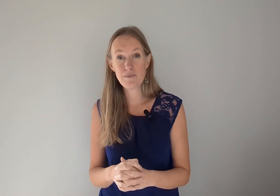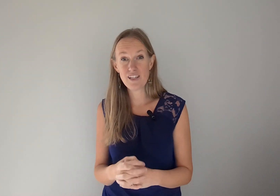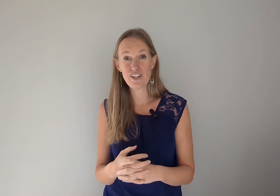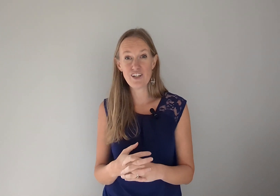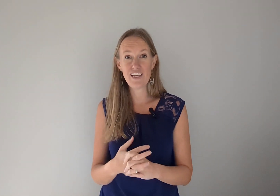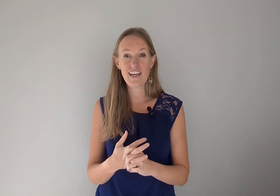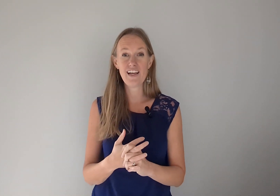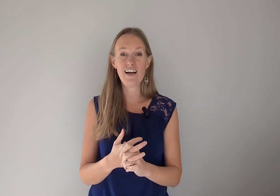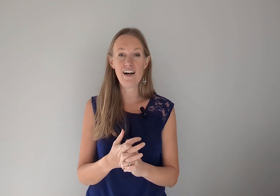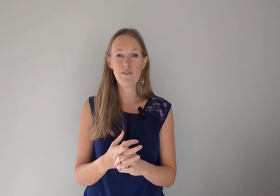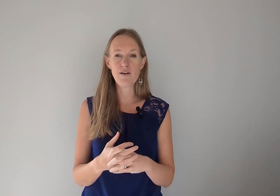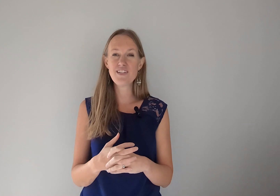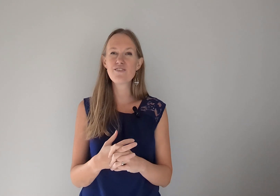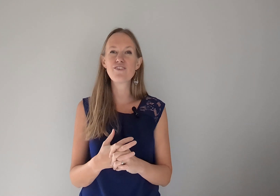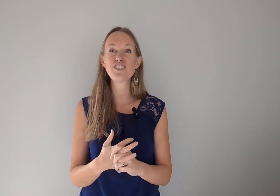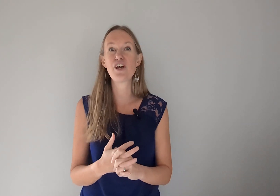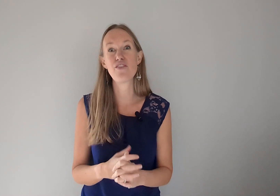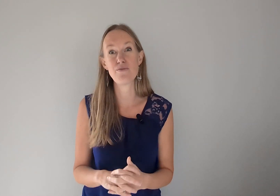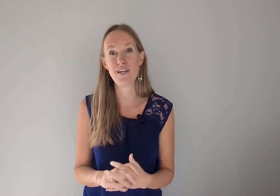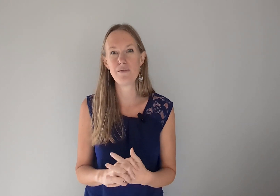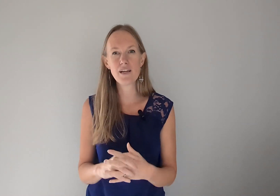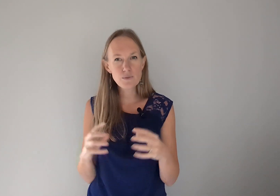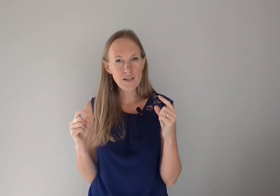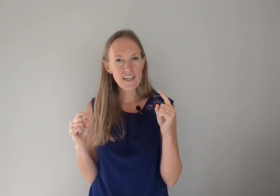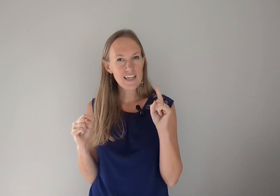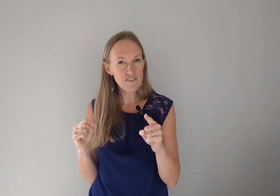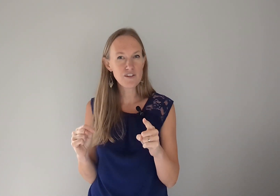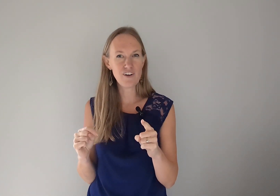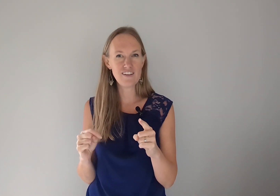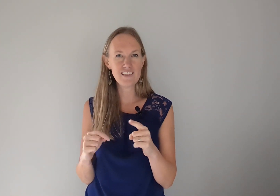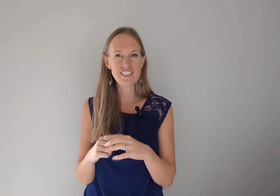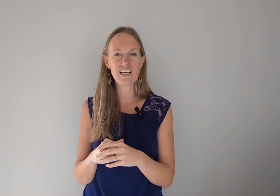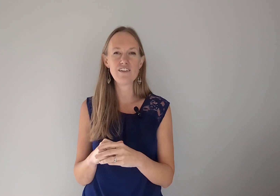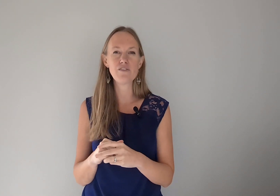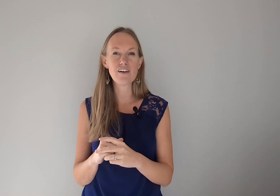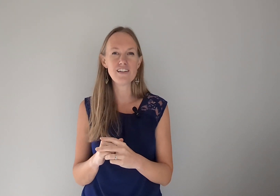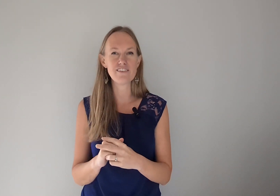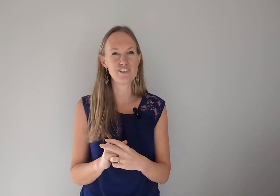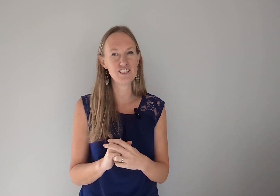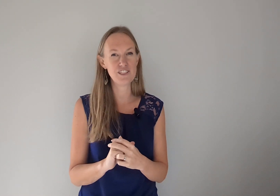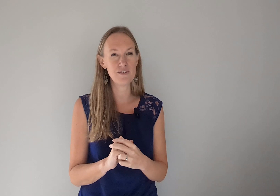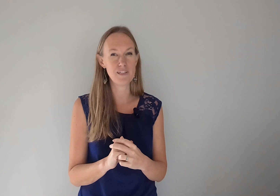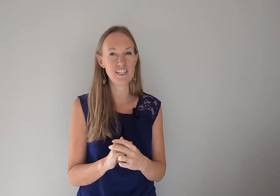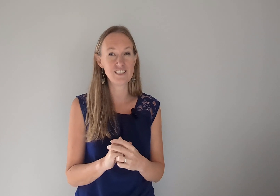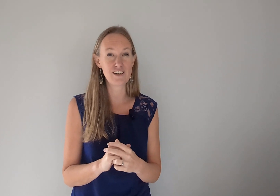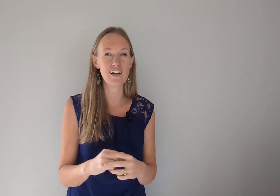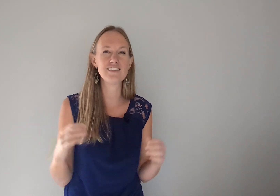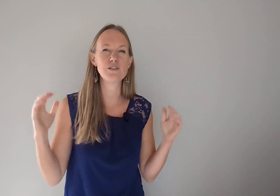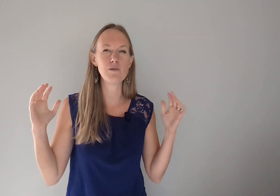be learning, why don't we do the first 3? Because if you're following the channel, you've already done the first 2 as My Chains Are Gone. So we'll